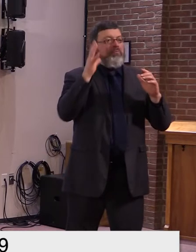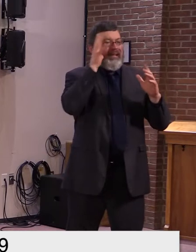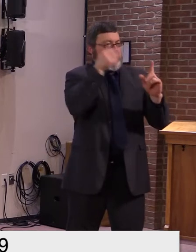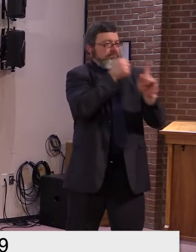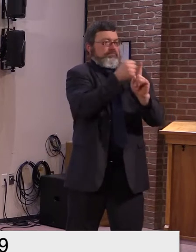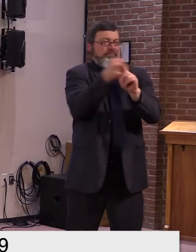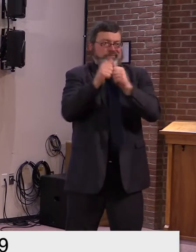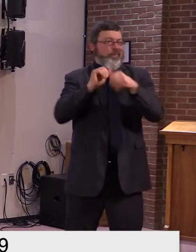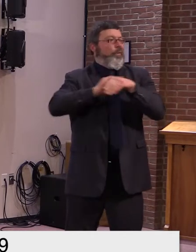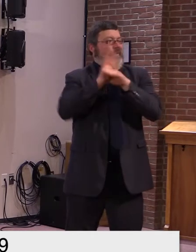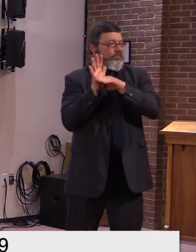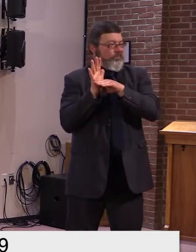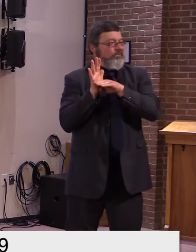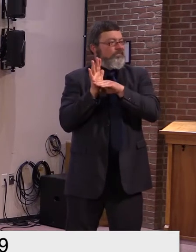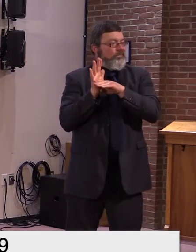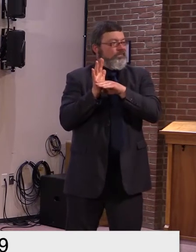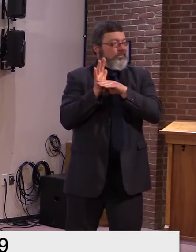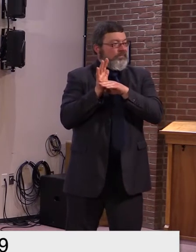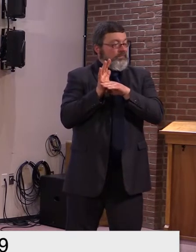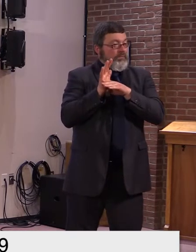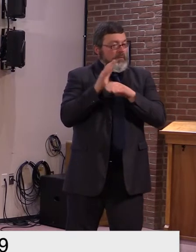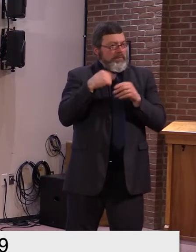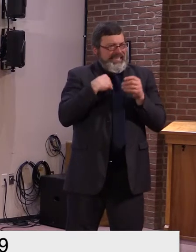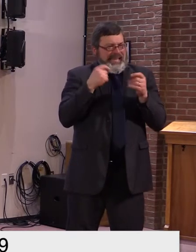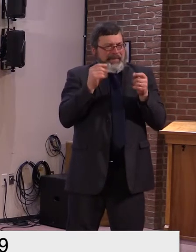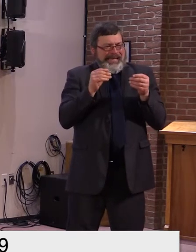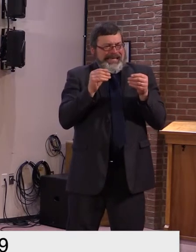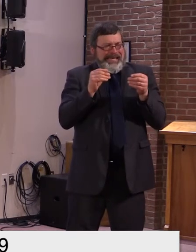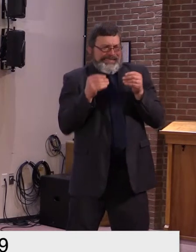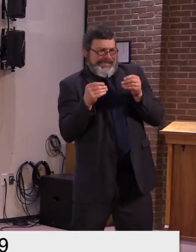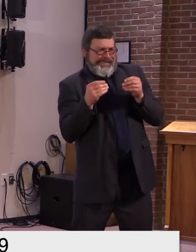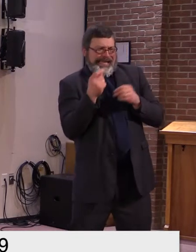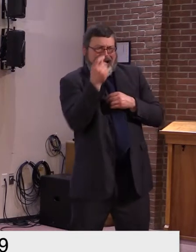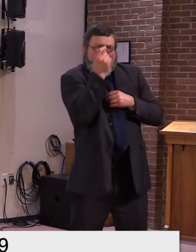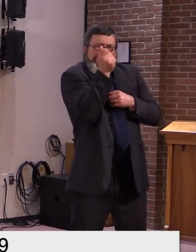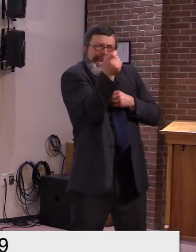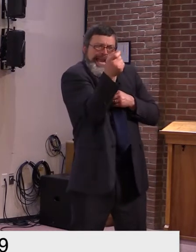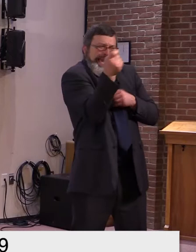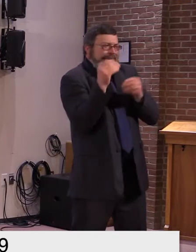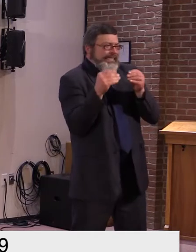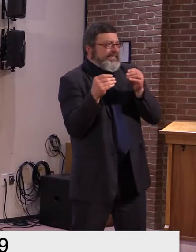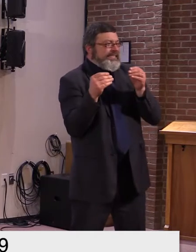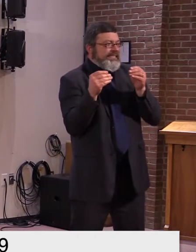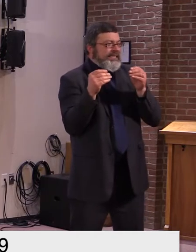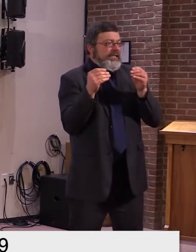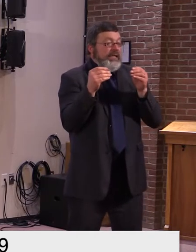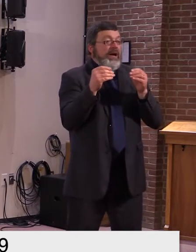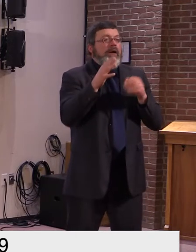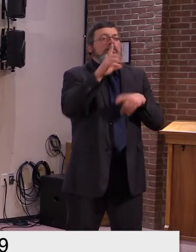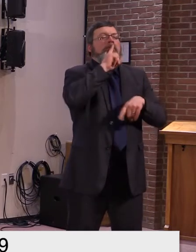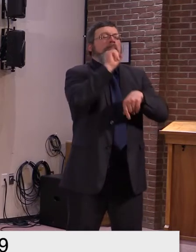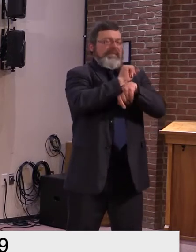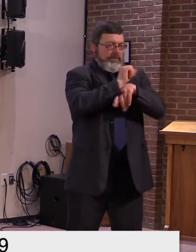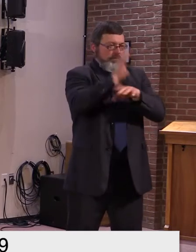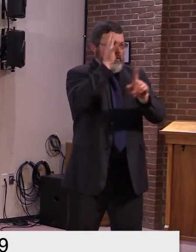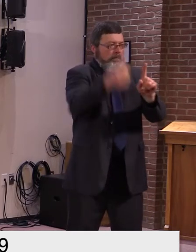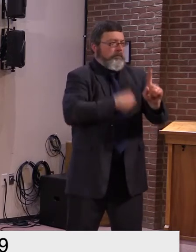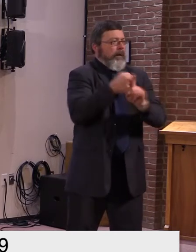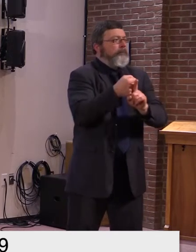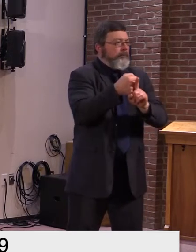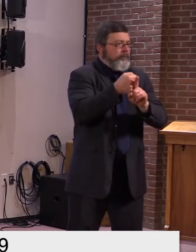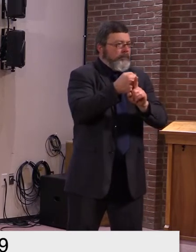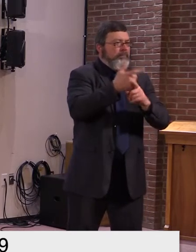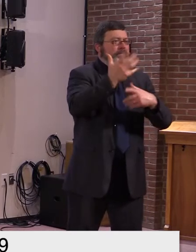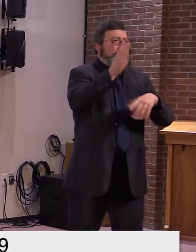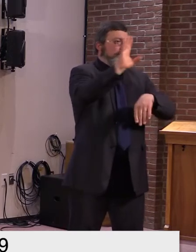restrictions further, but the financial impact on our businesses and those still unemployed has been significant. That's